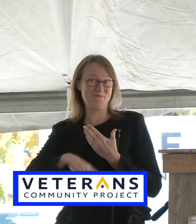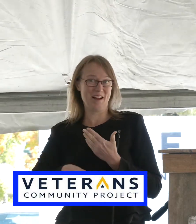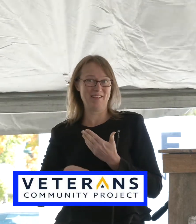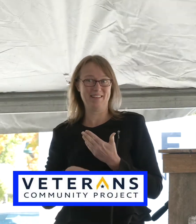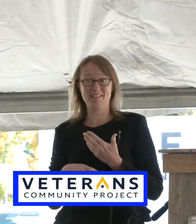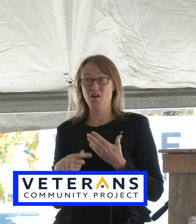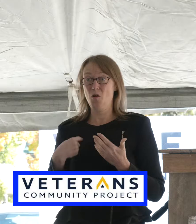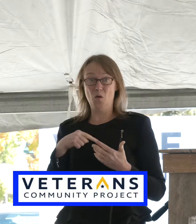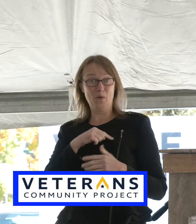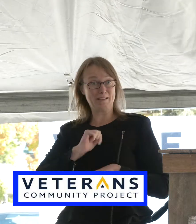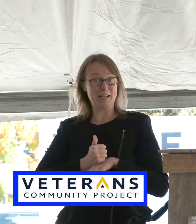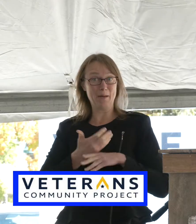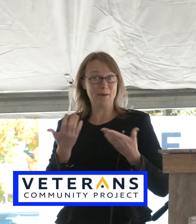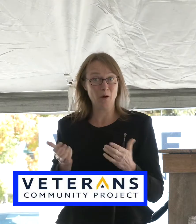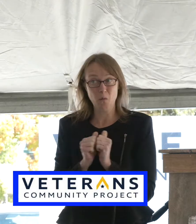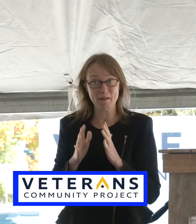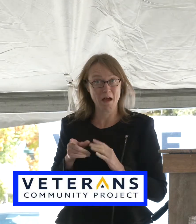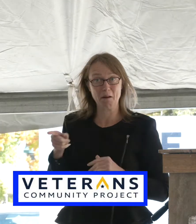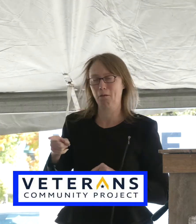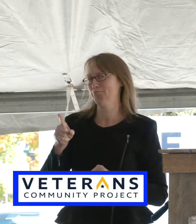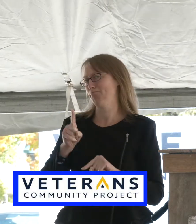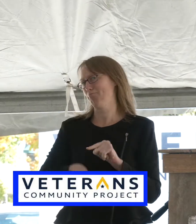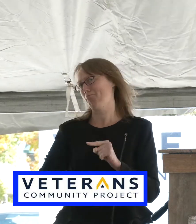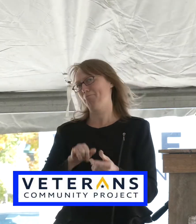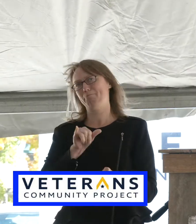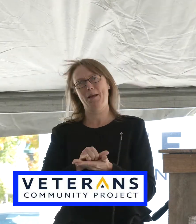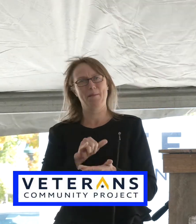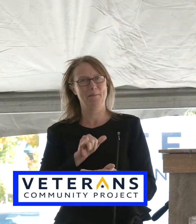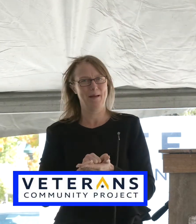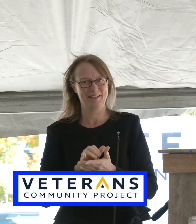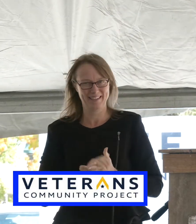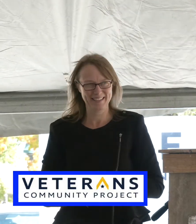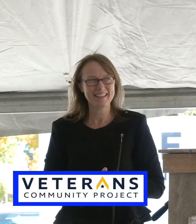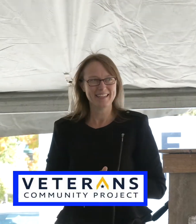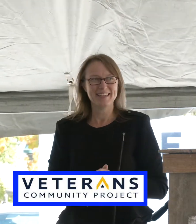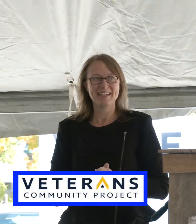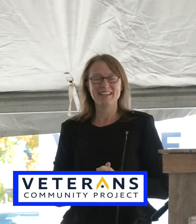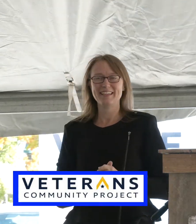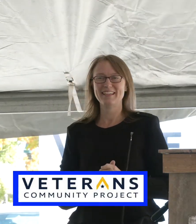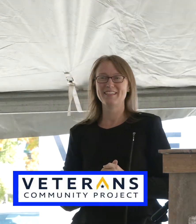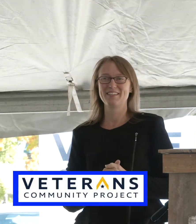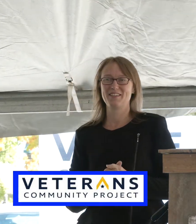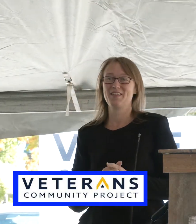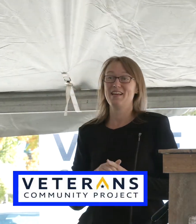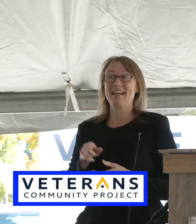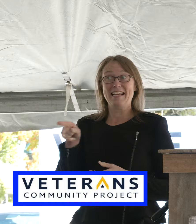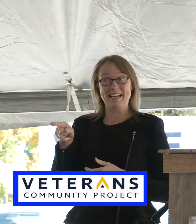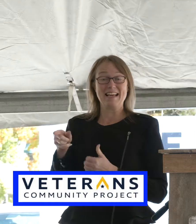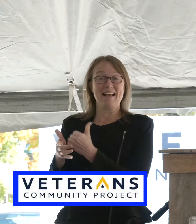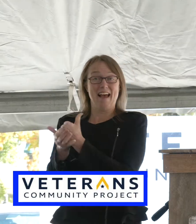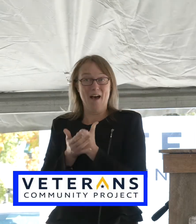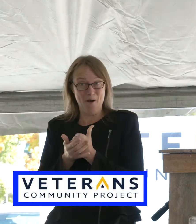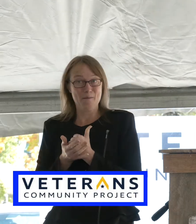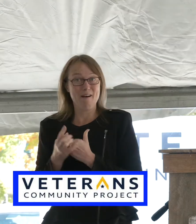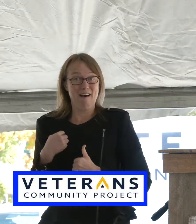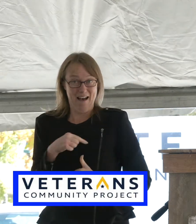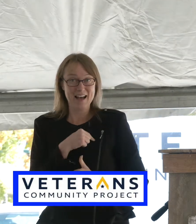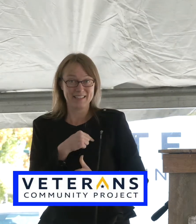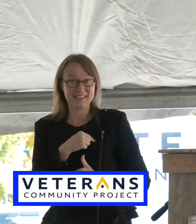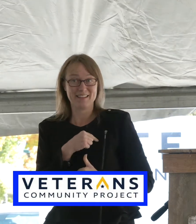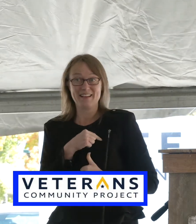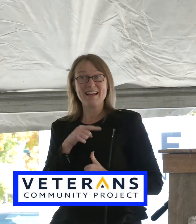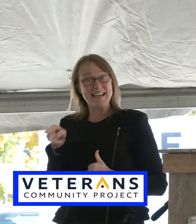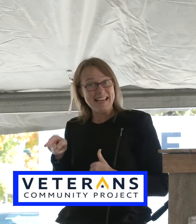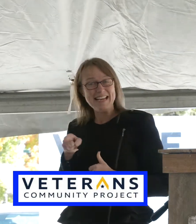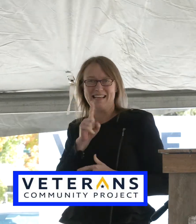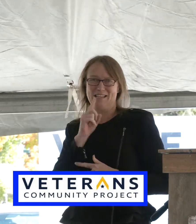That decision on his part and him sitting down with us is going to have a lot to do with why we will eventually become the first state to eradicate veterans' homelessness. I served